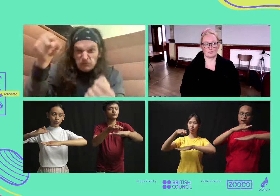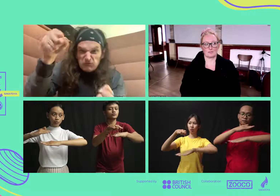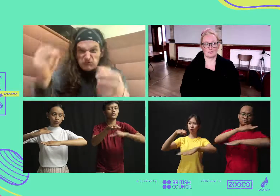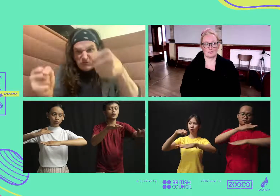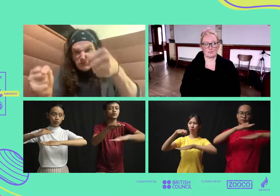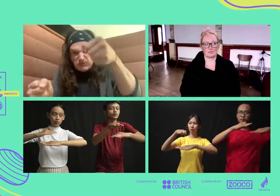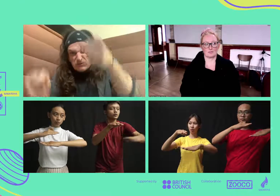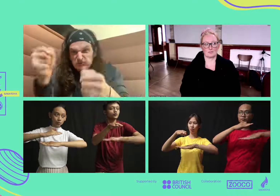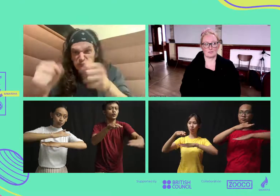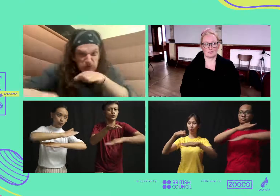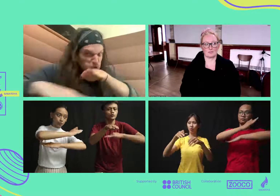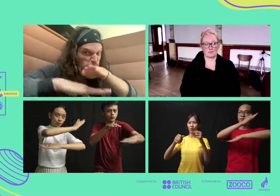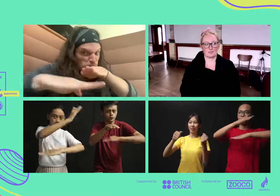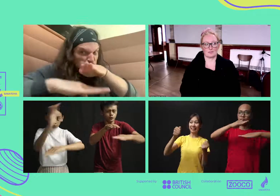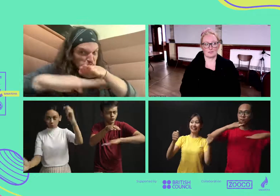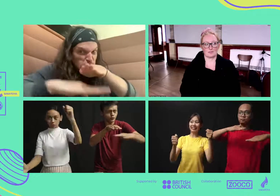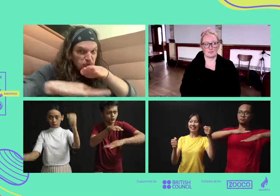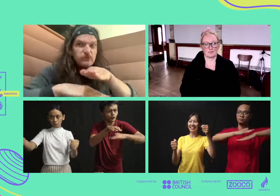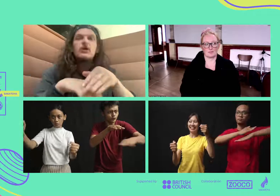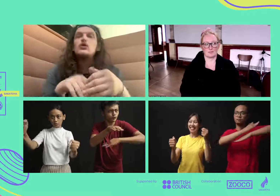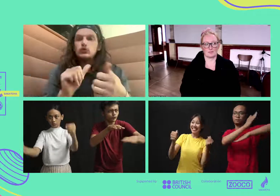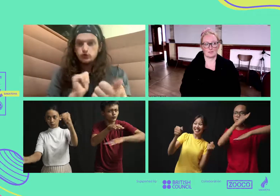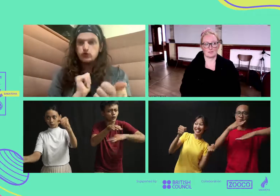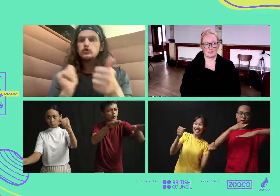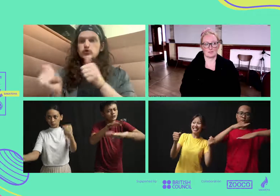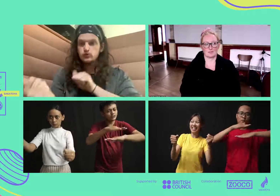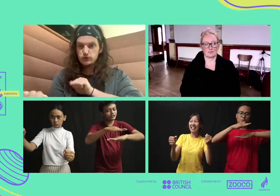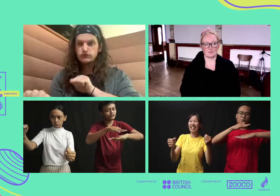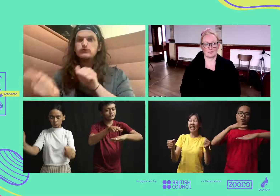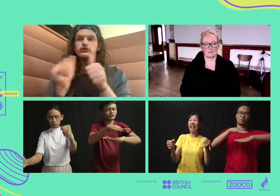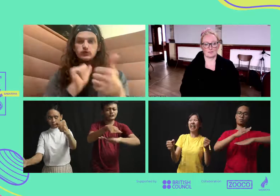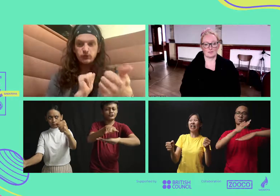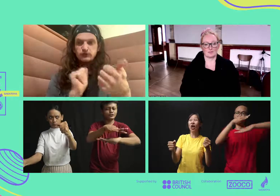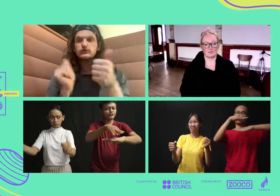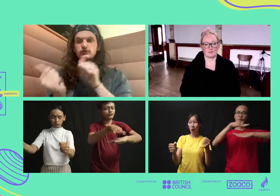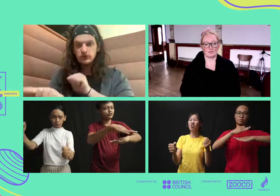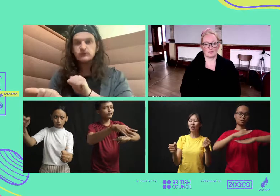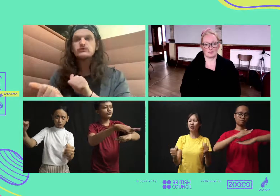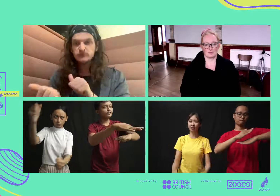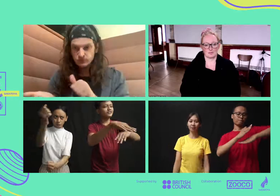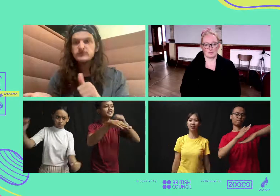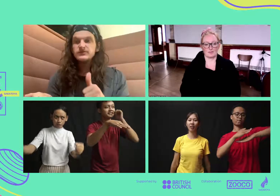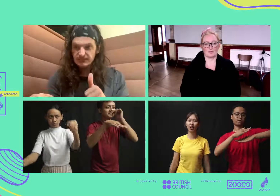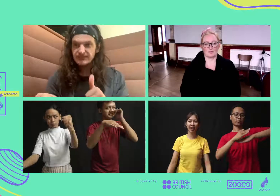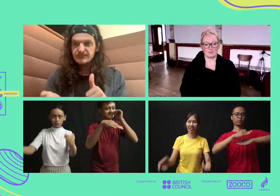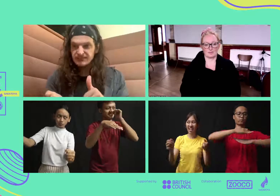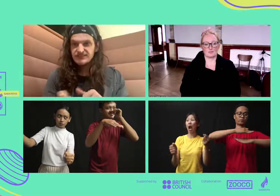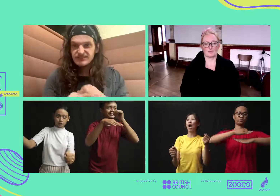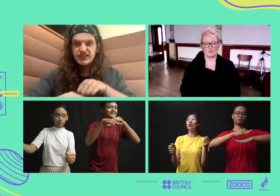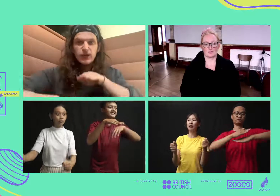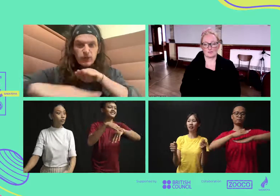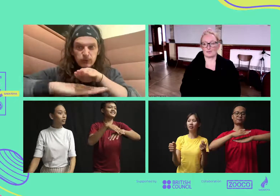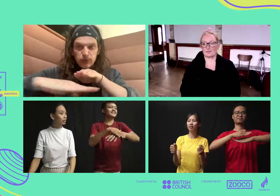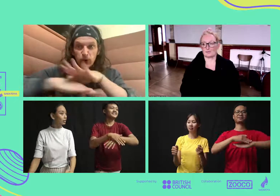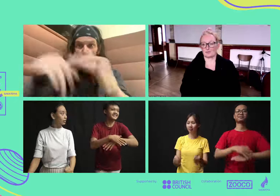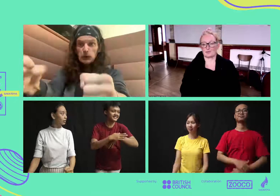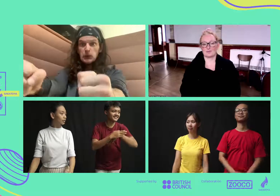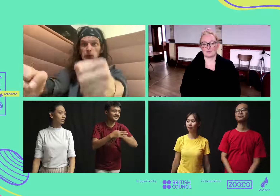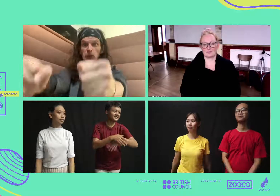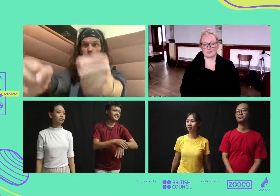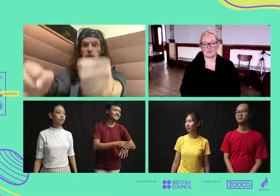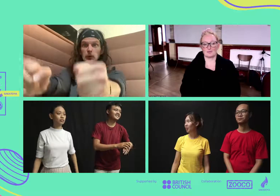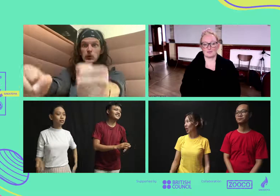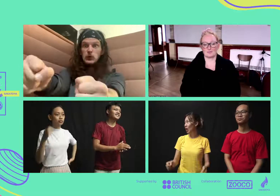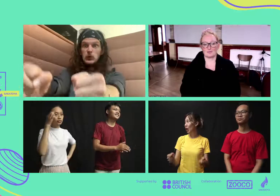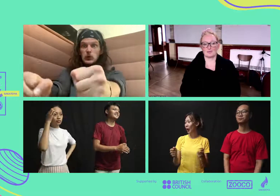And then you can get faster, and then you can switch perspective to be inside the car. So you become the driver. So like in a film, how you would then